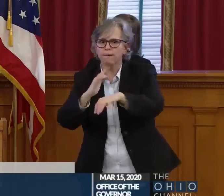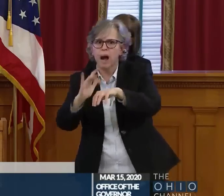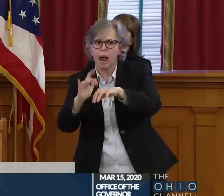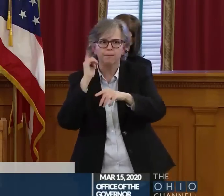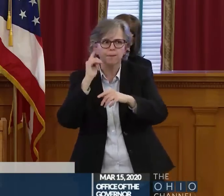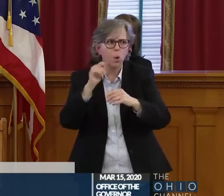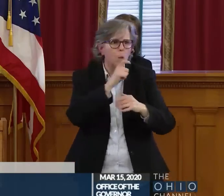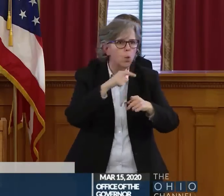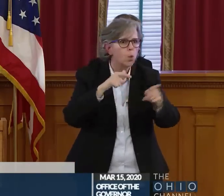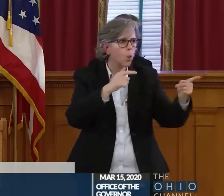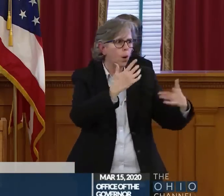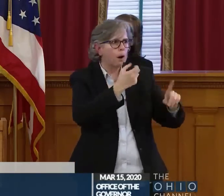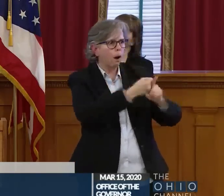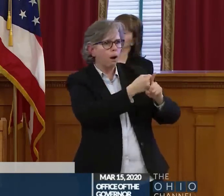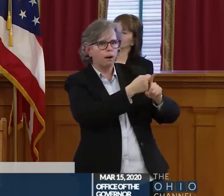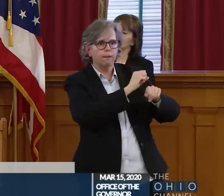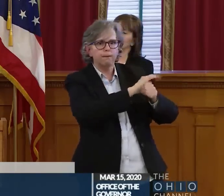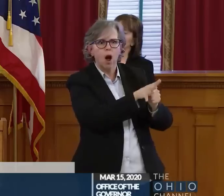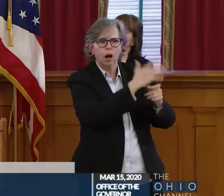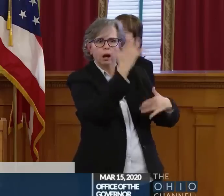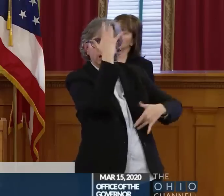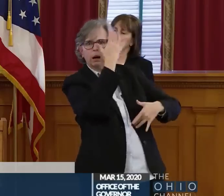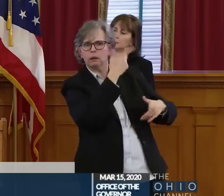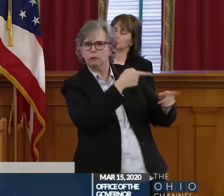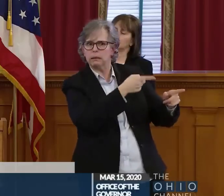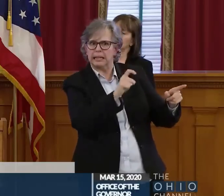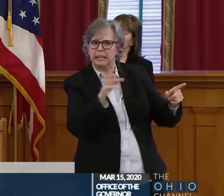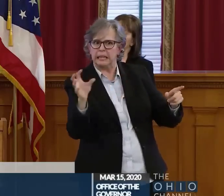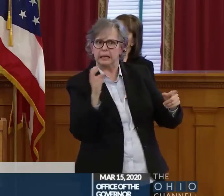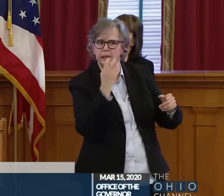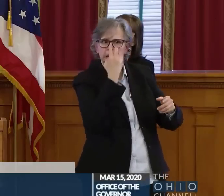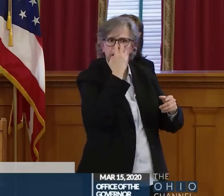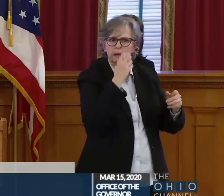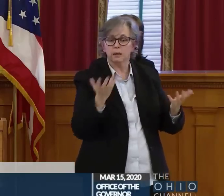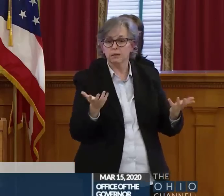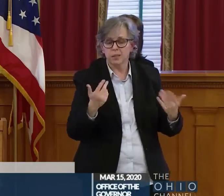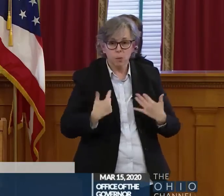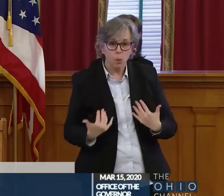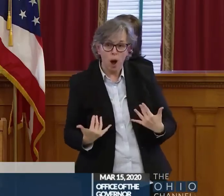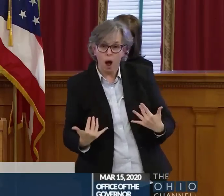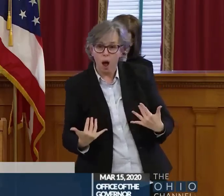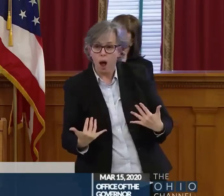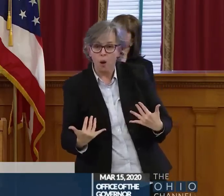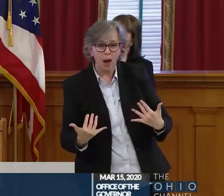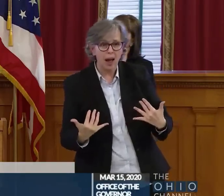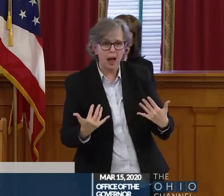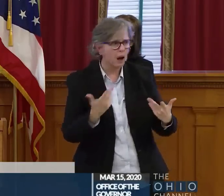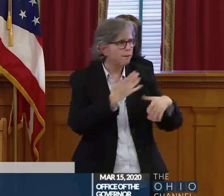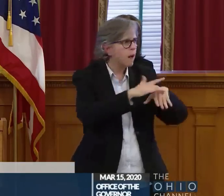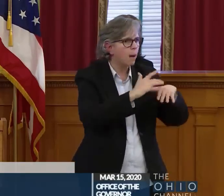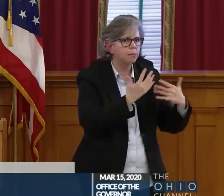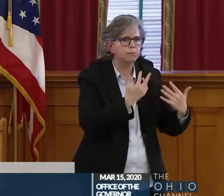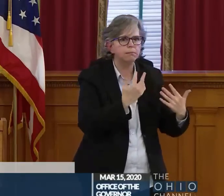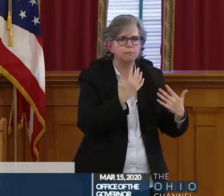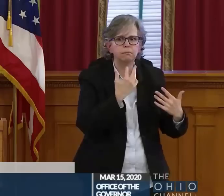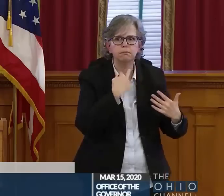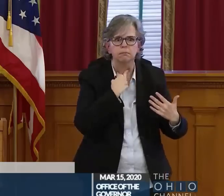of numbers. But if we delayed mitigation, an original estimate of an influenza of